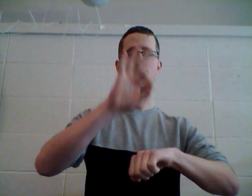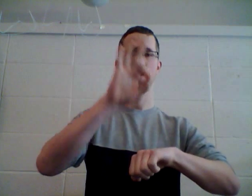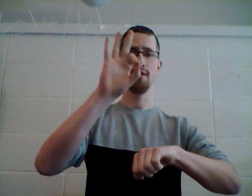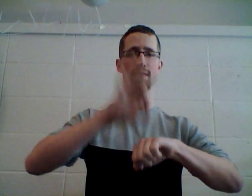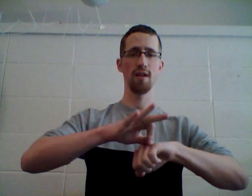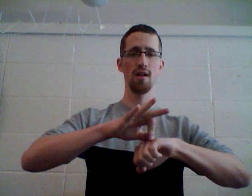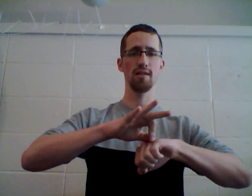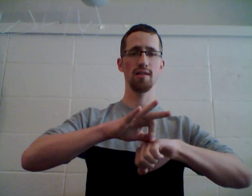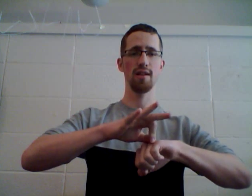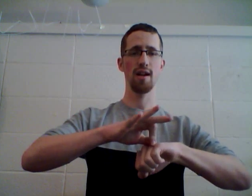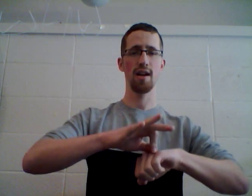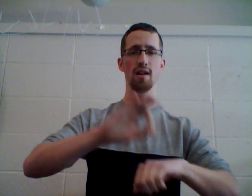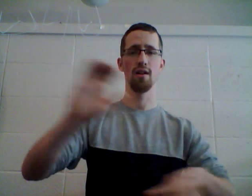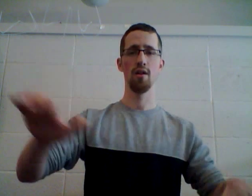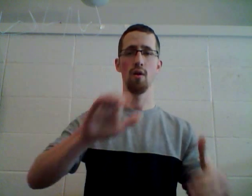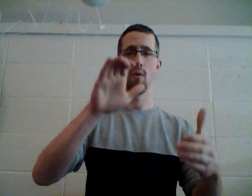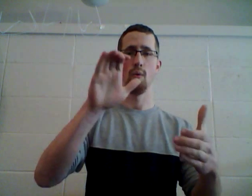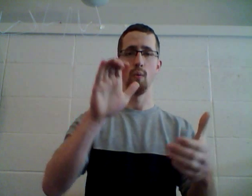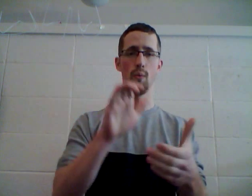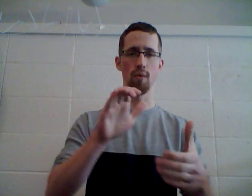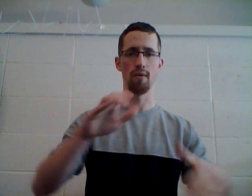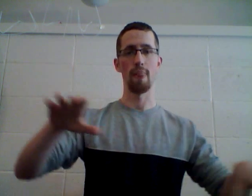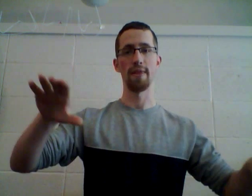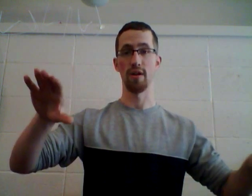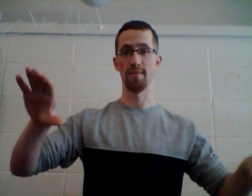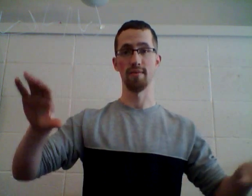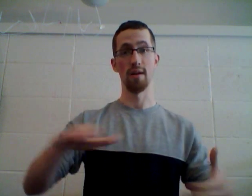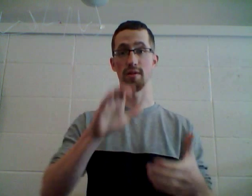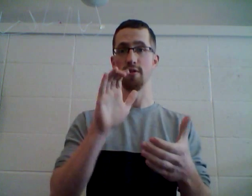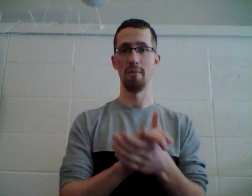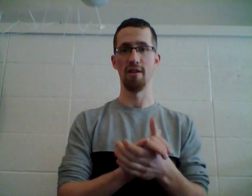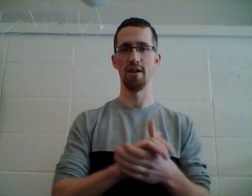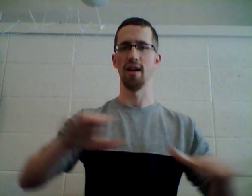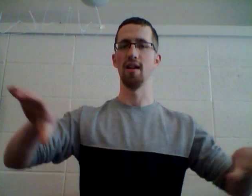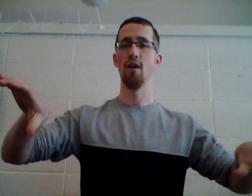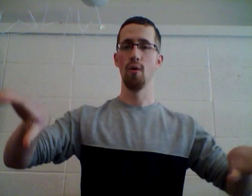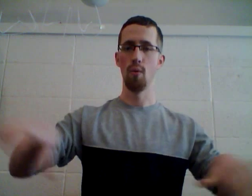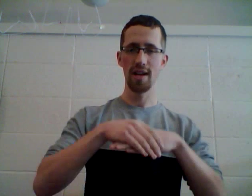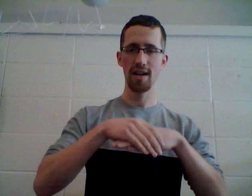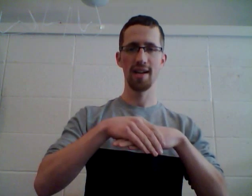engage, fiance, sorry, I was going to do marry again, wedding,